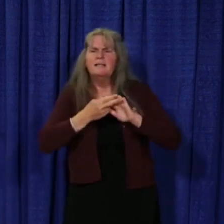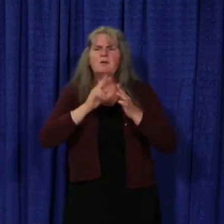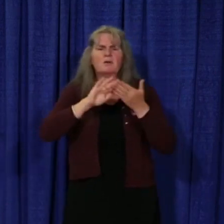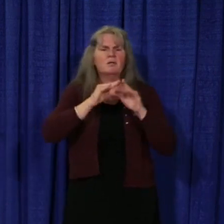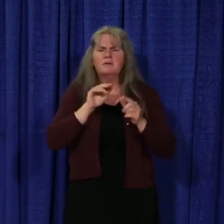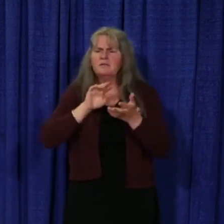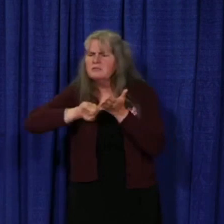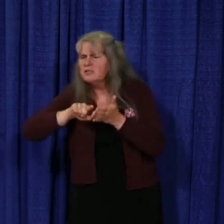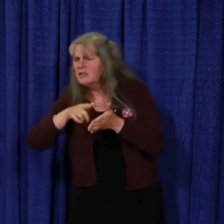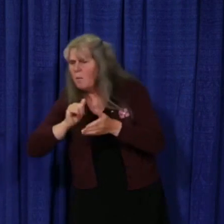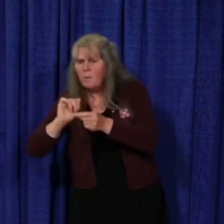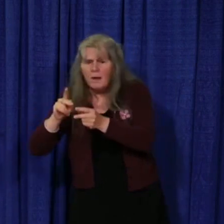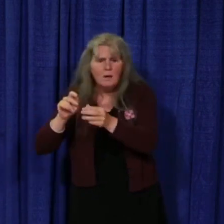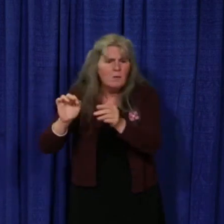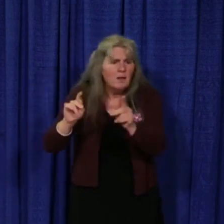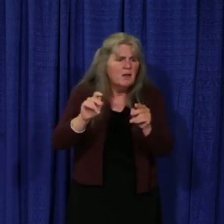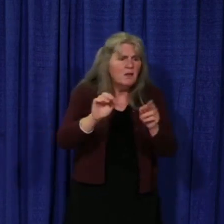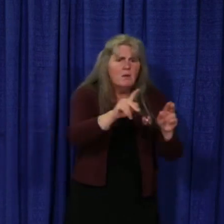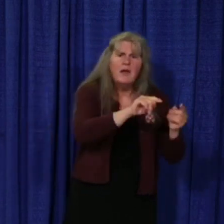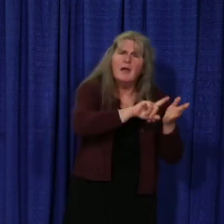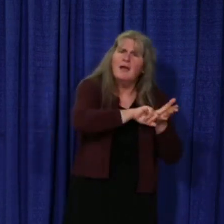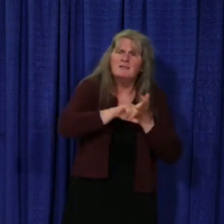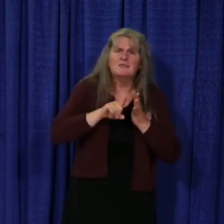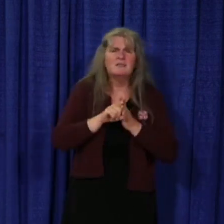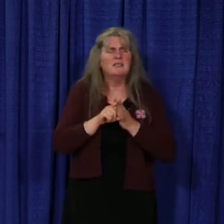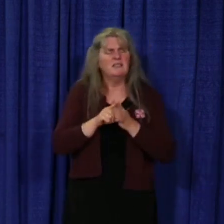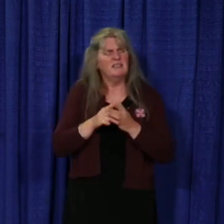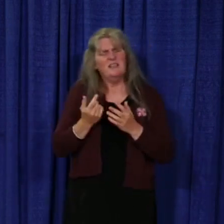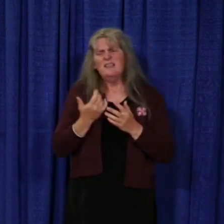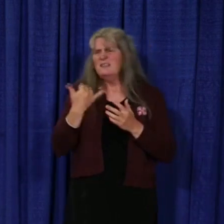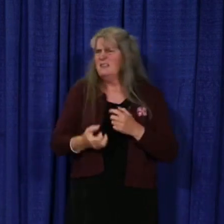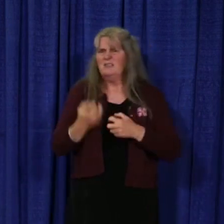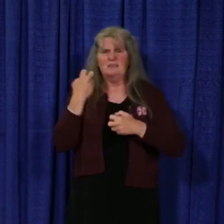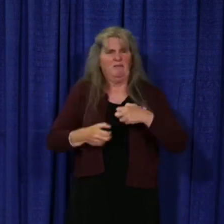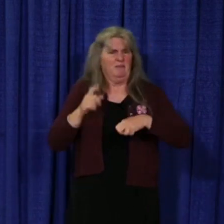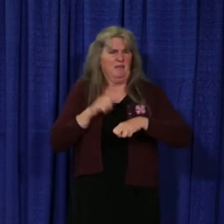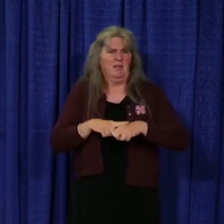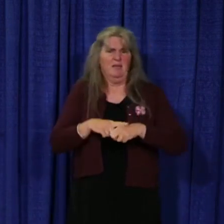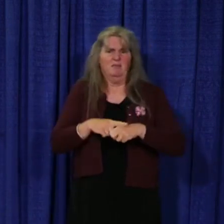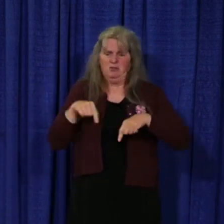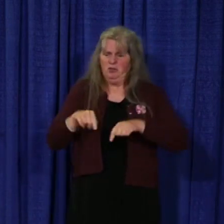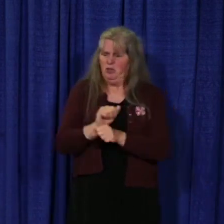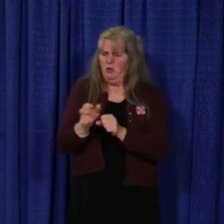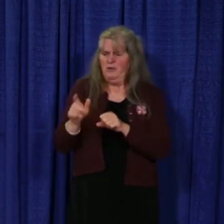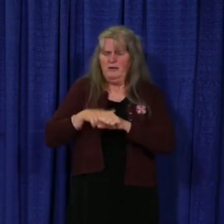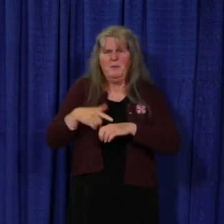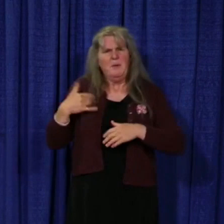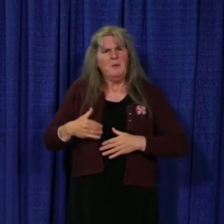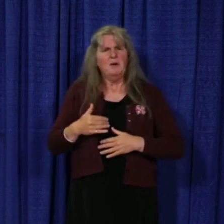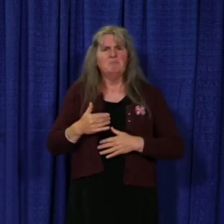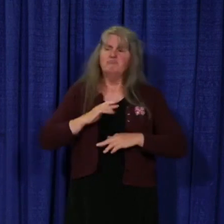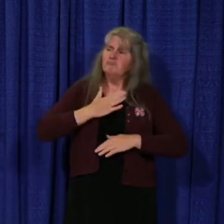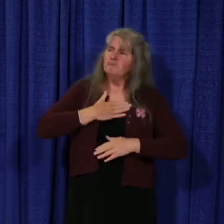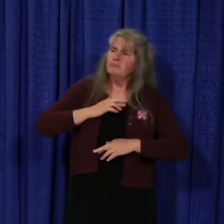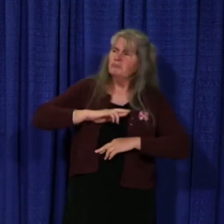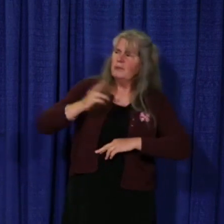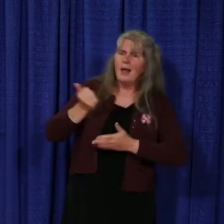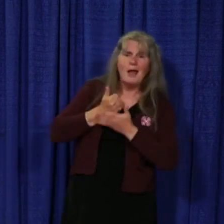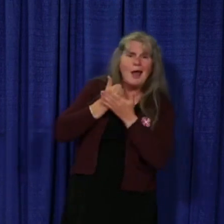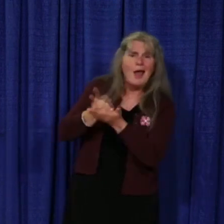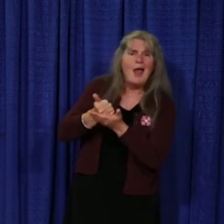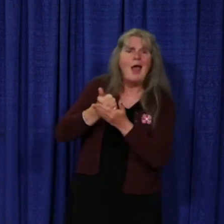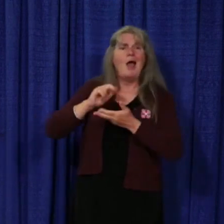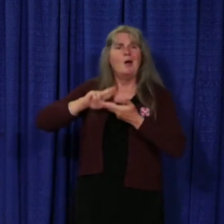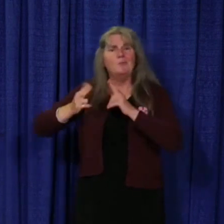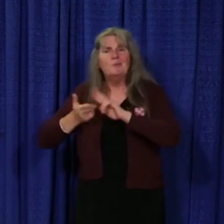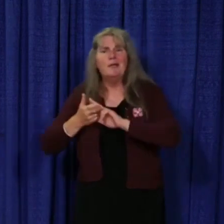always important to Yukoners. We are still in the midst of a very difficult time. Offer to help your neighbors or family members. Reach